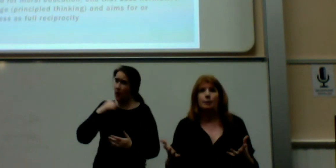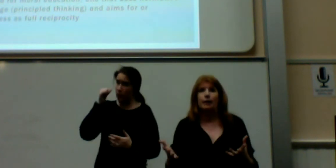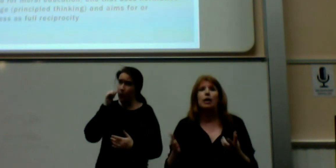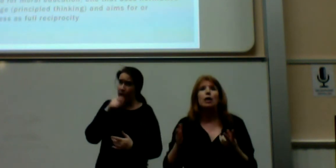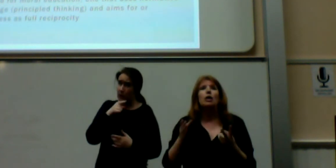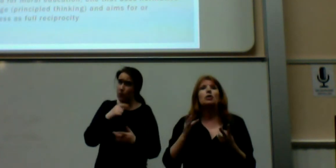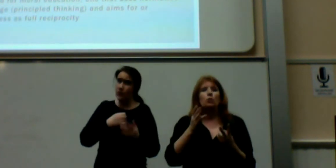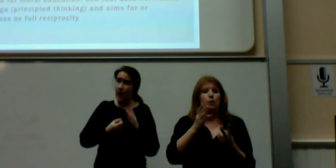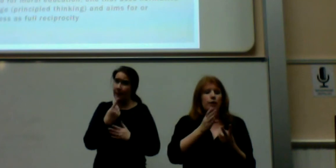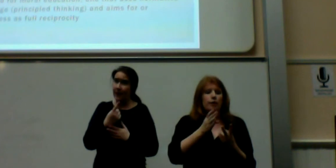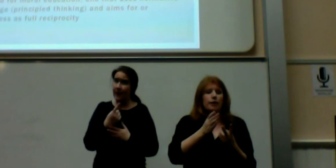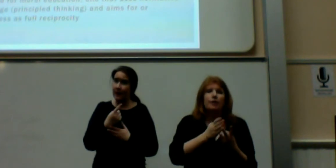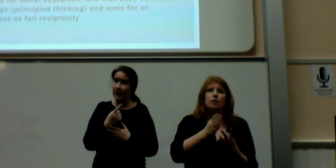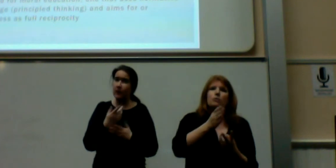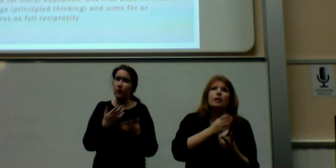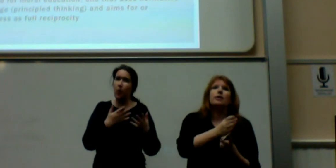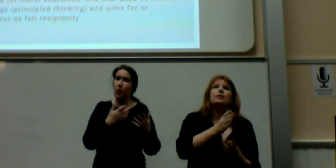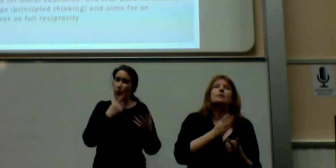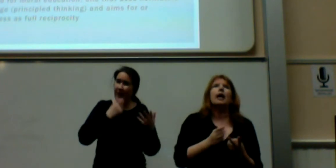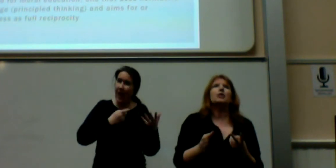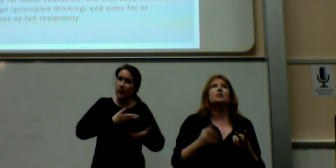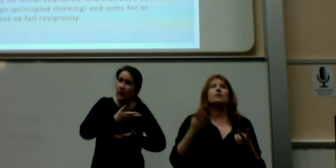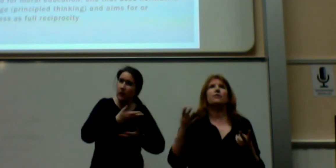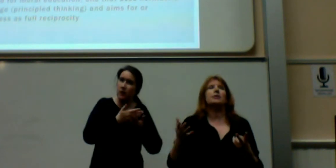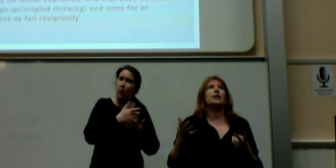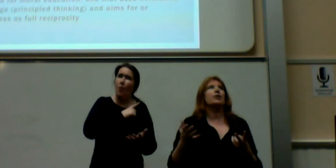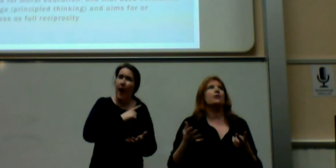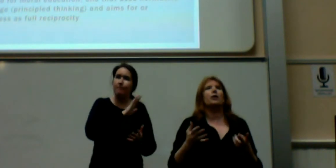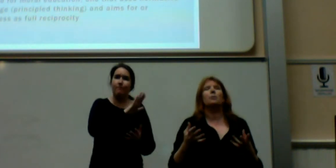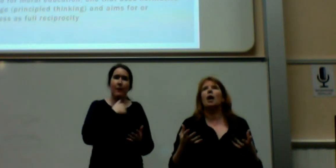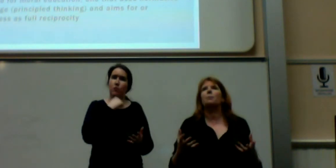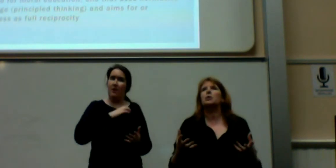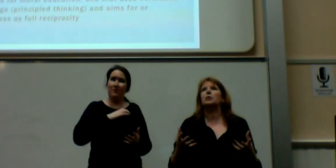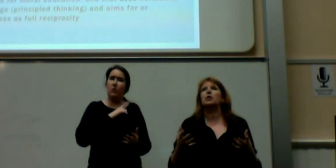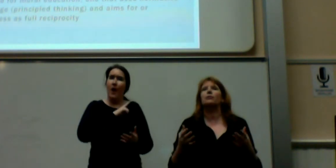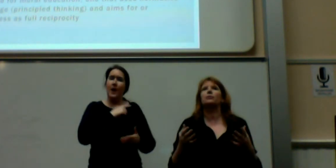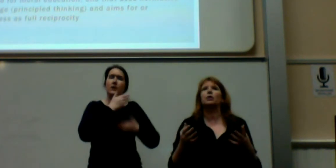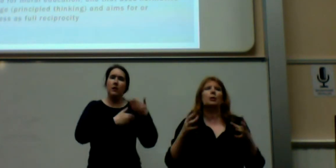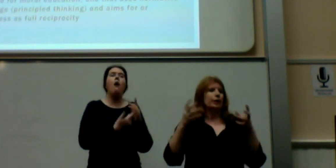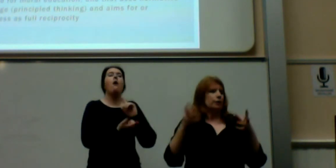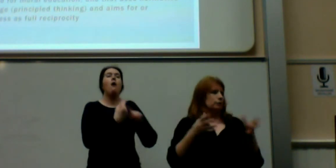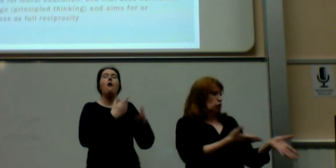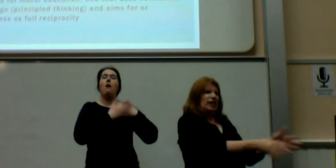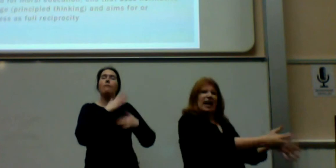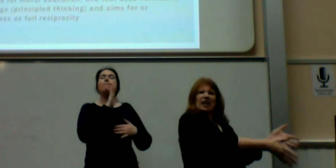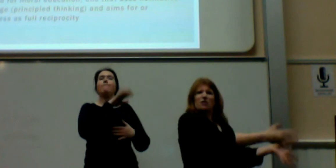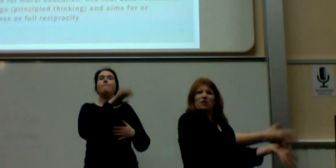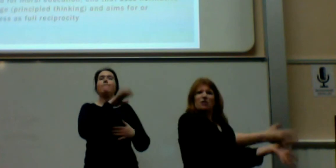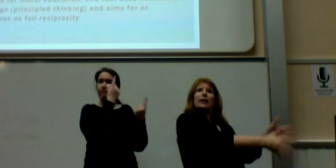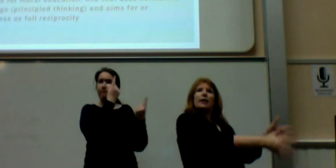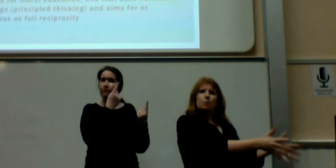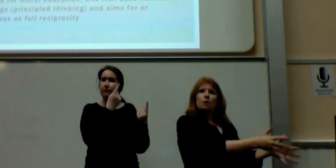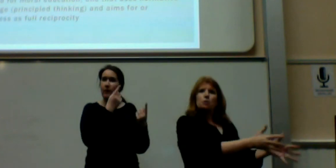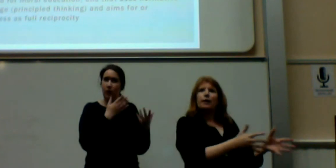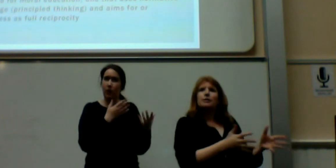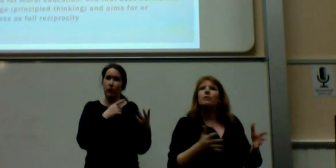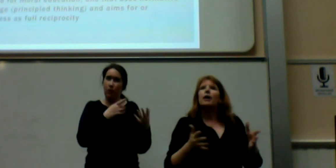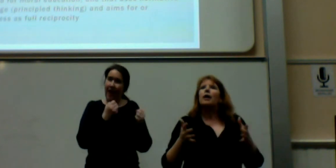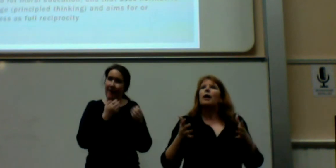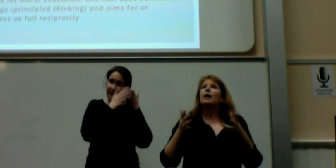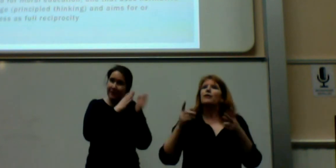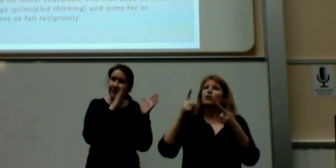is what's happening. So the ethical reasoning is not just sophisticated from an opportunity of, you know, looking at it from a PhD